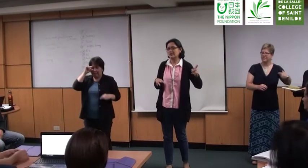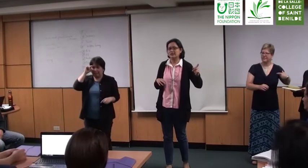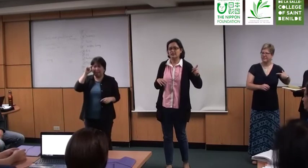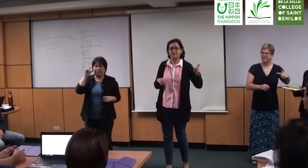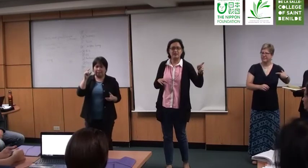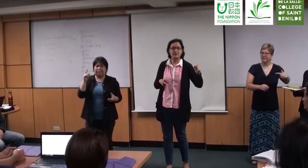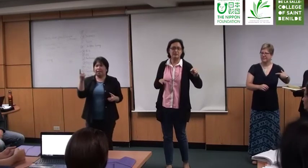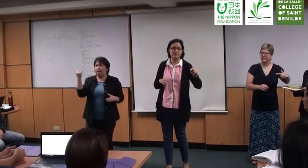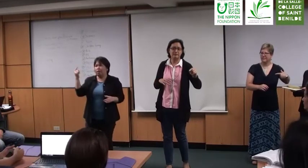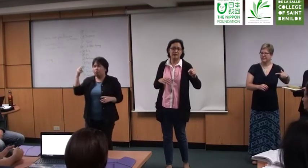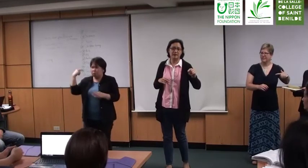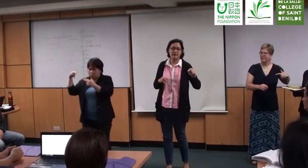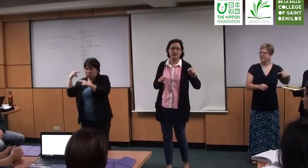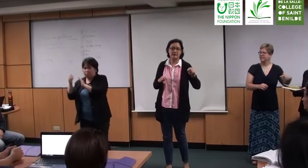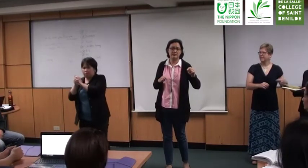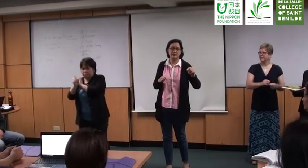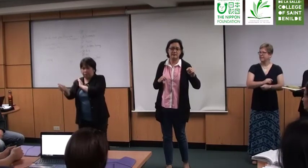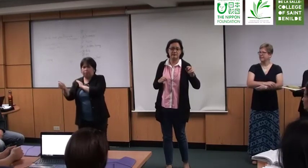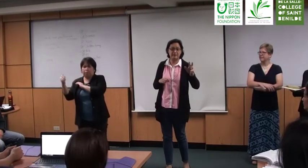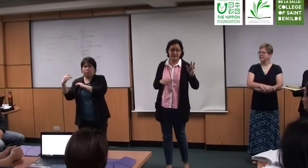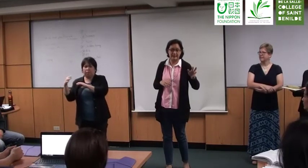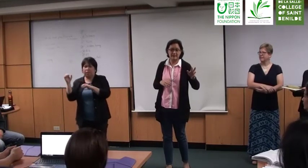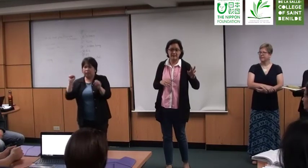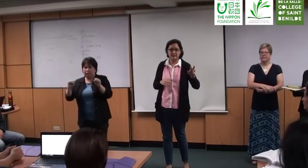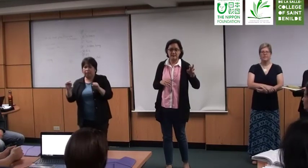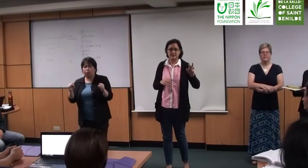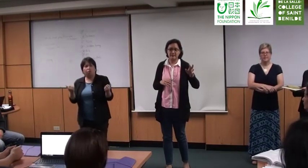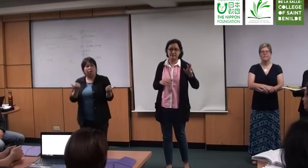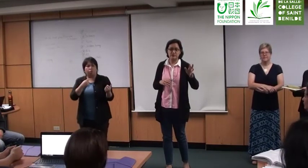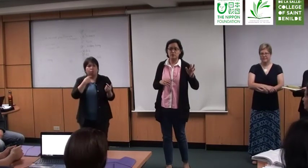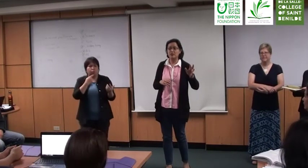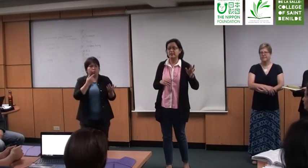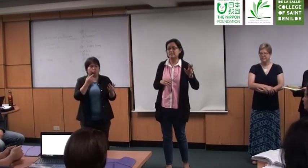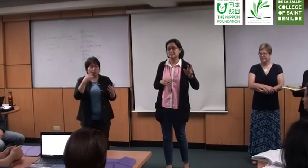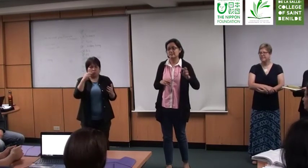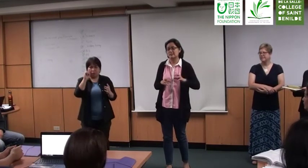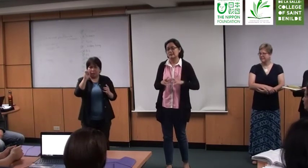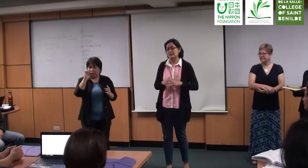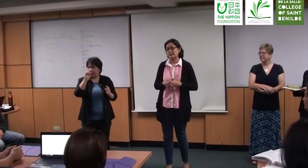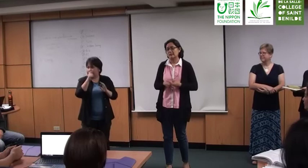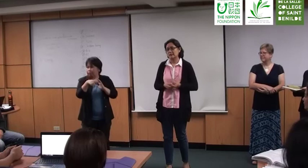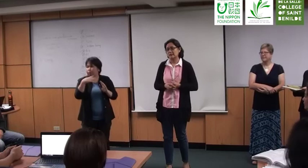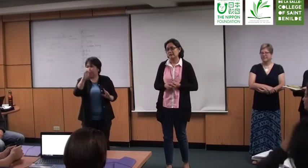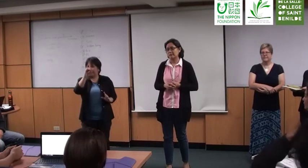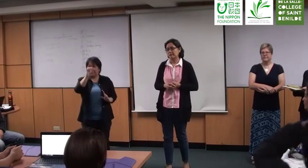experts in the field of DeVia, deaf visual arts.